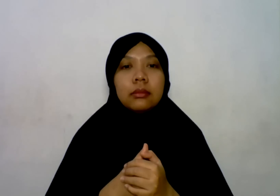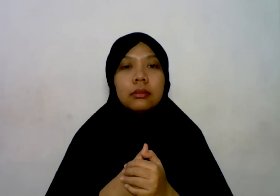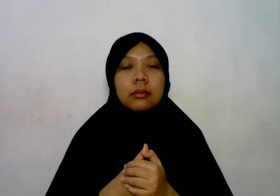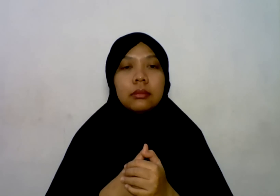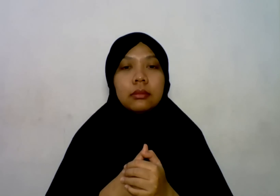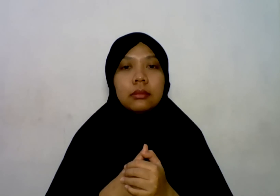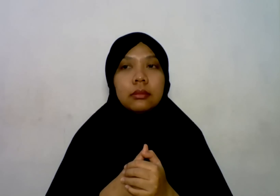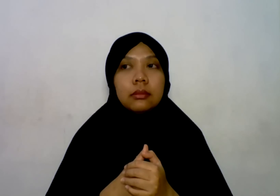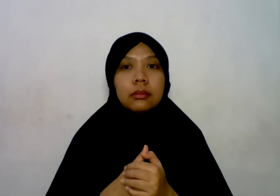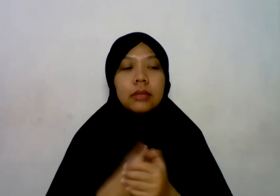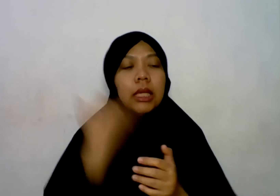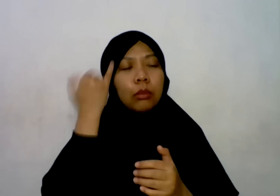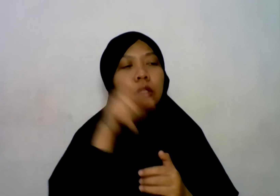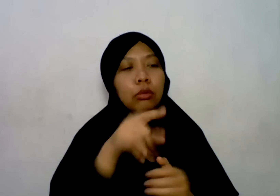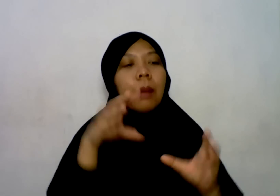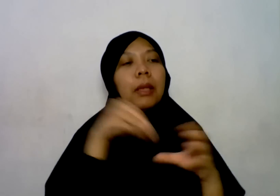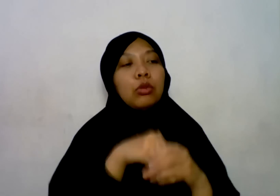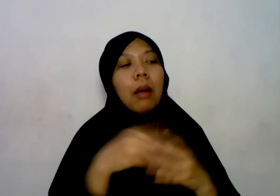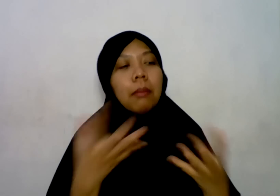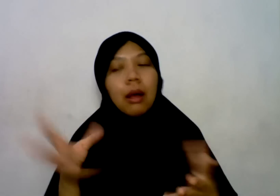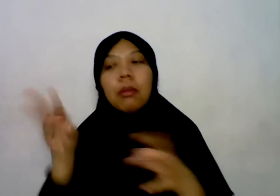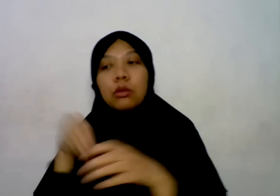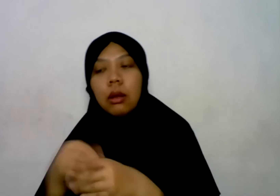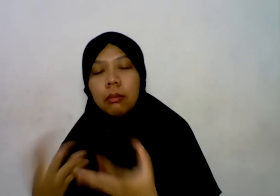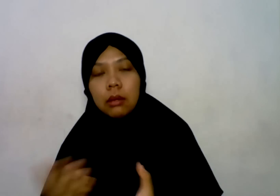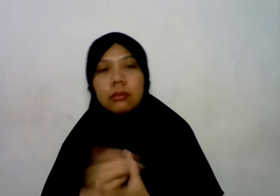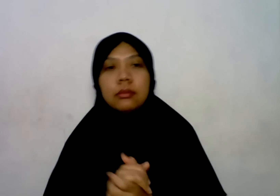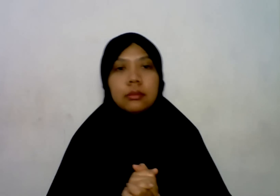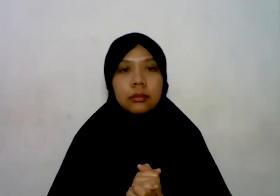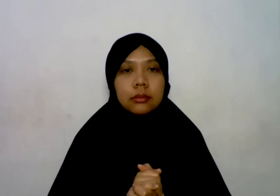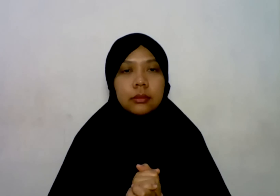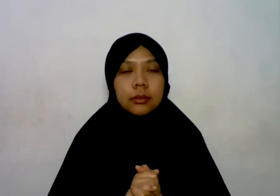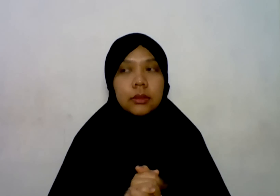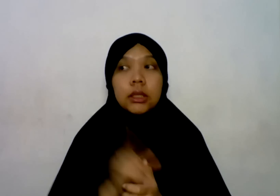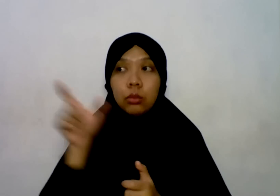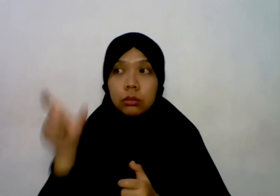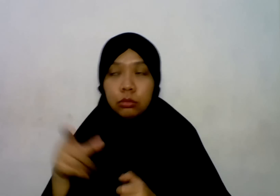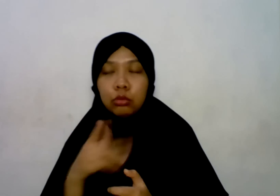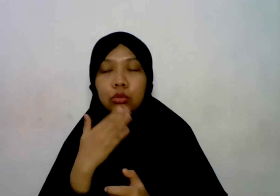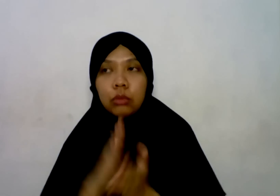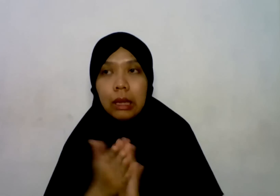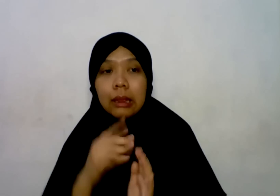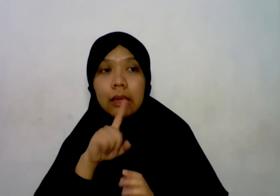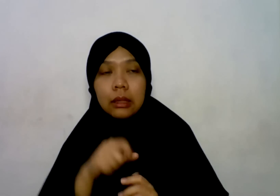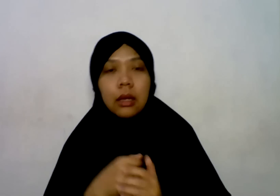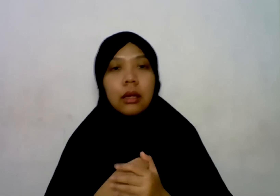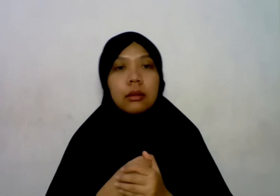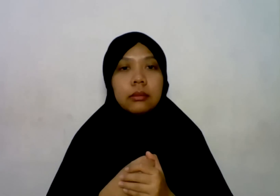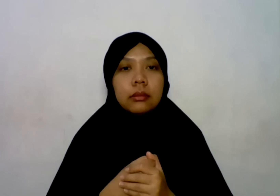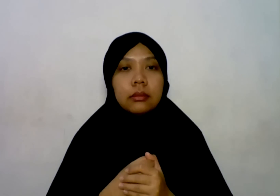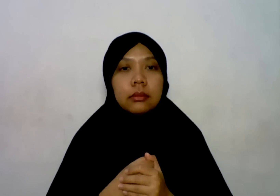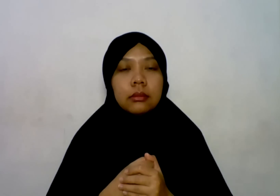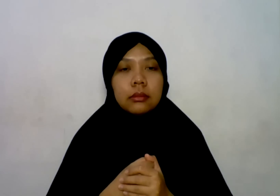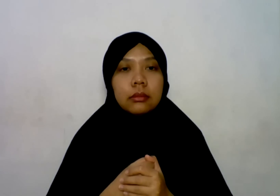monodisciplines approach that very dominant. And of course, they also ask further about the graduates. So